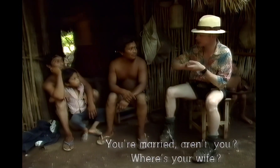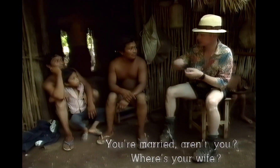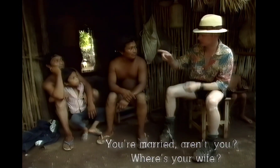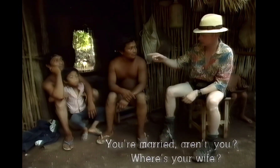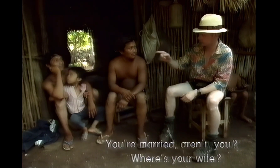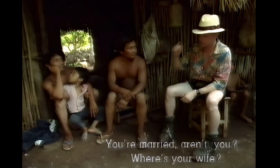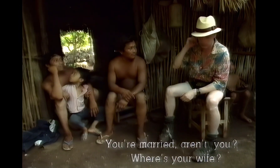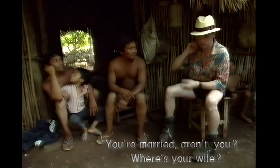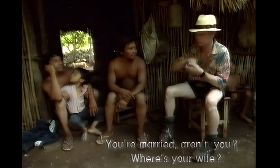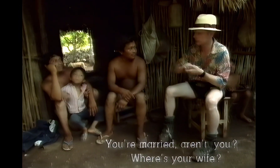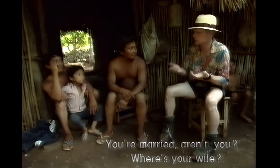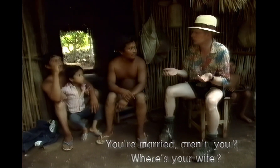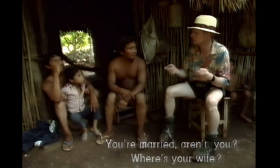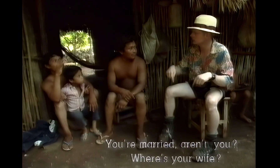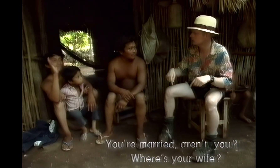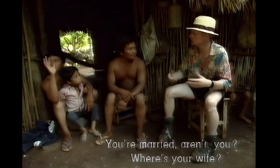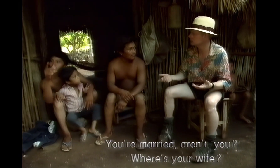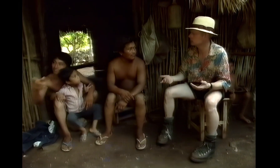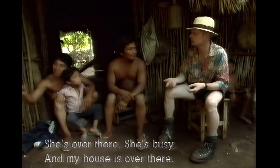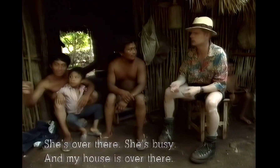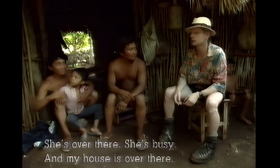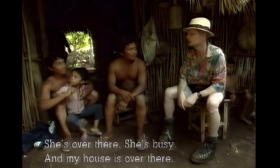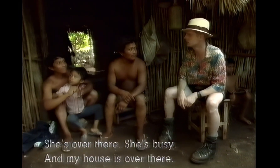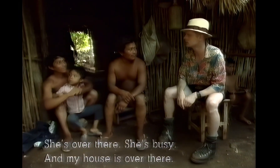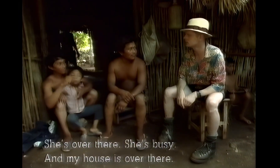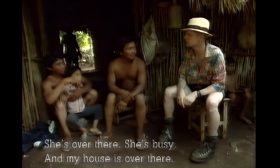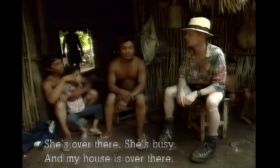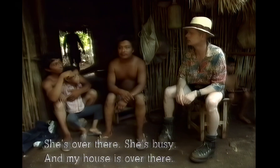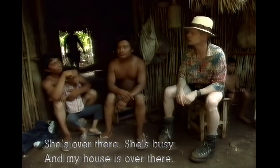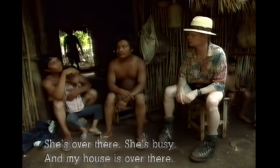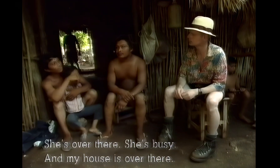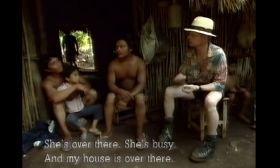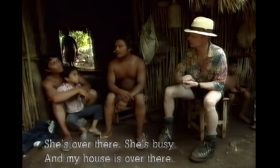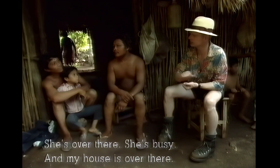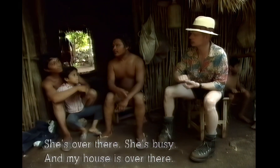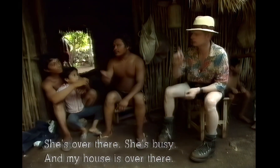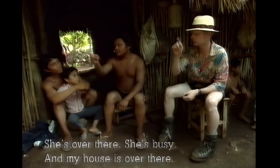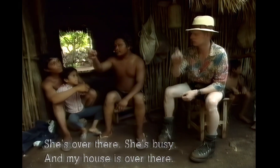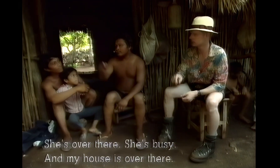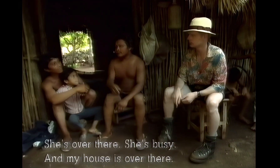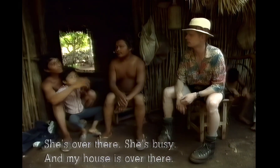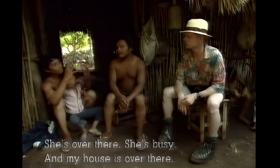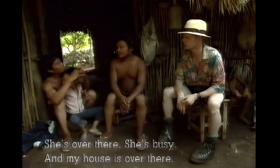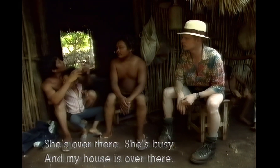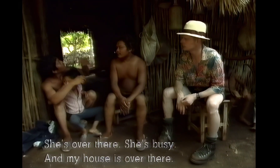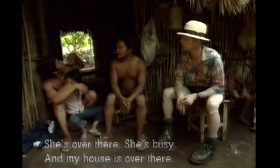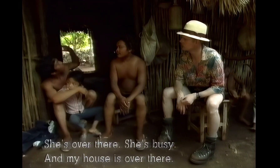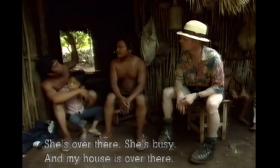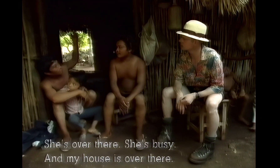You're married, aren't you? Where's your wife? She's over there. She's busy. Oh, she's busy, is she? And my house is over